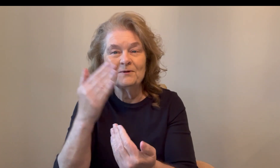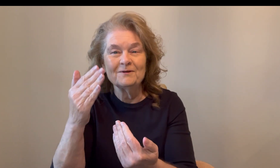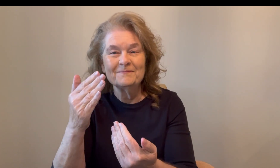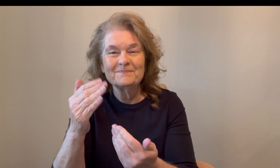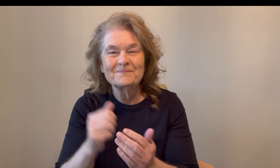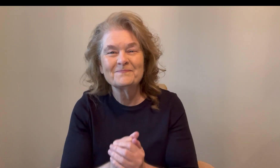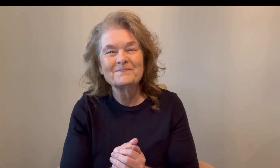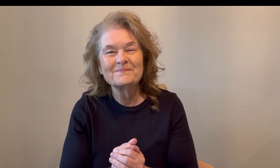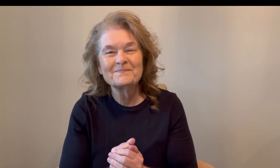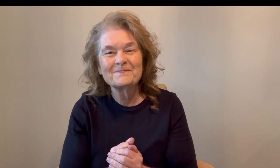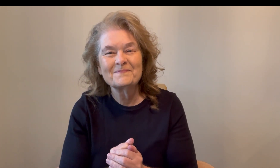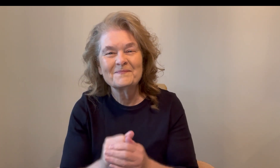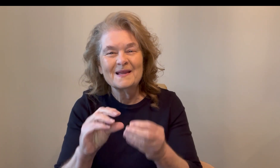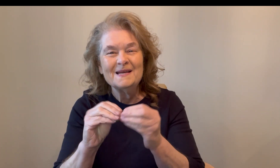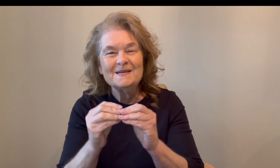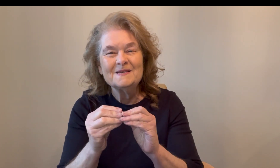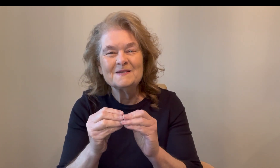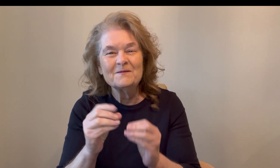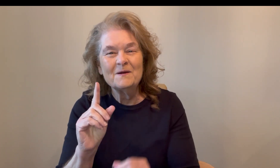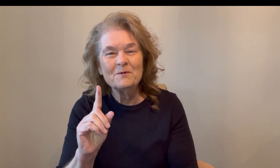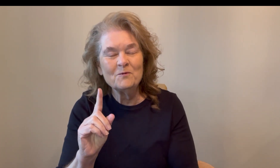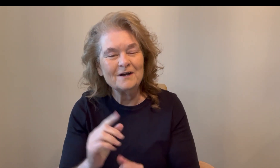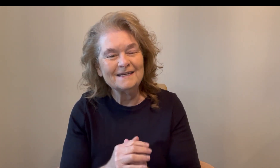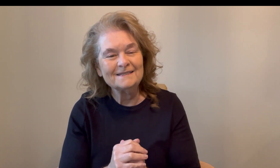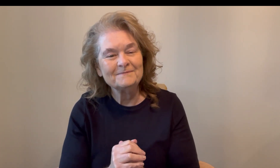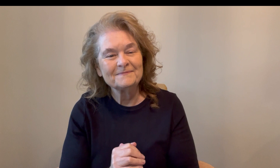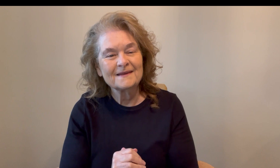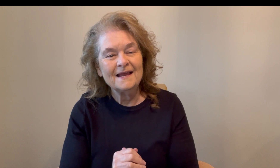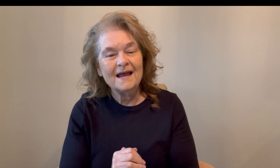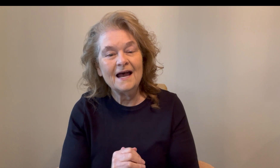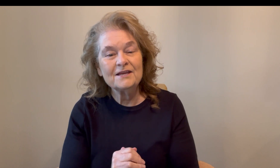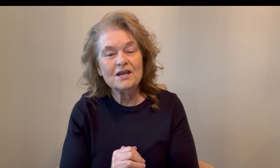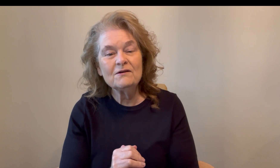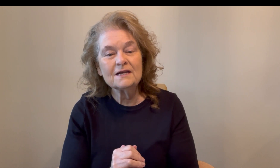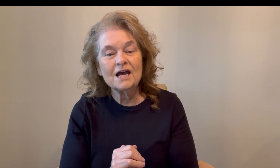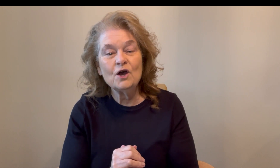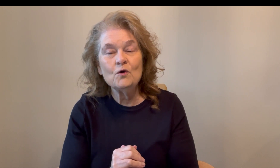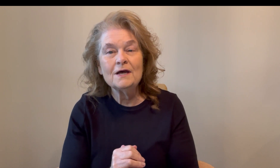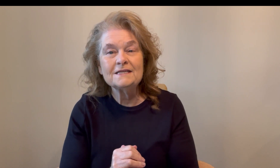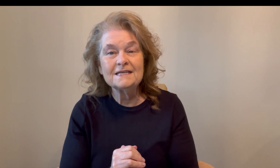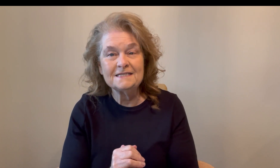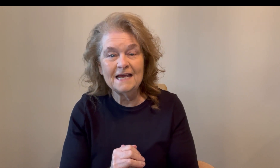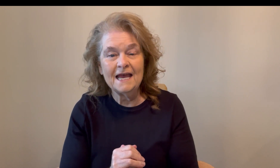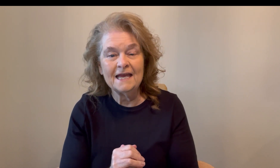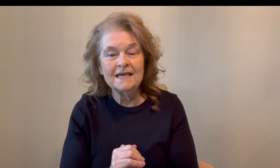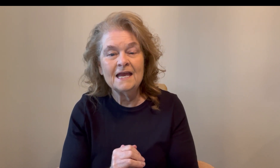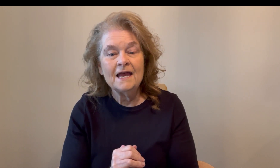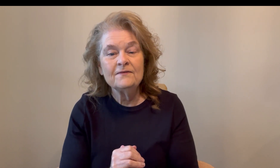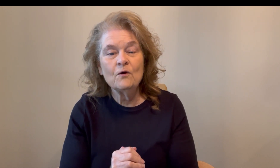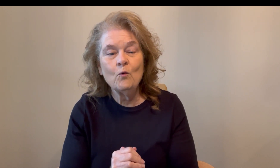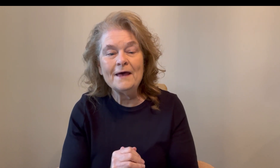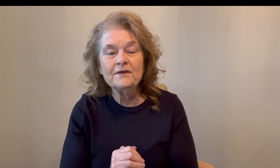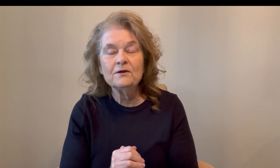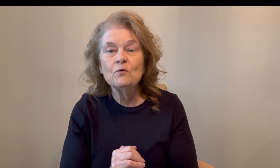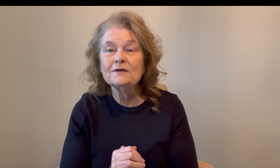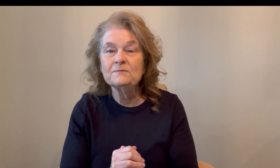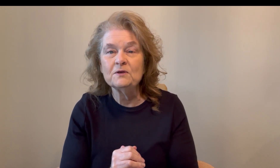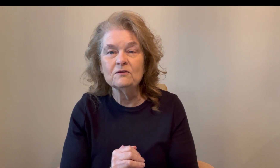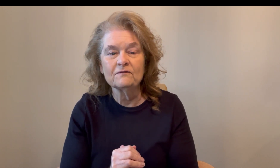Simple. So number 1, a year ago today, the weather was